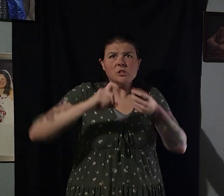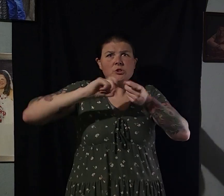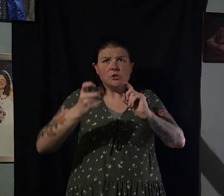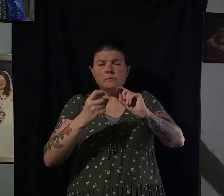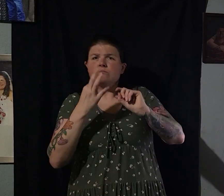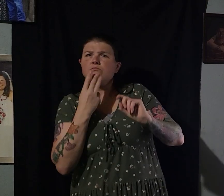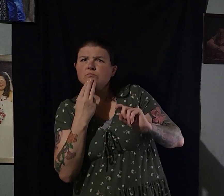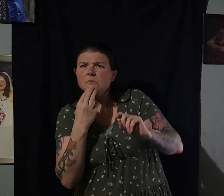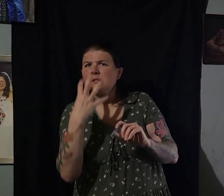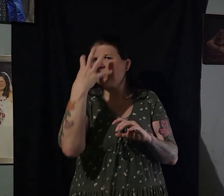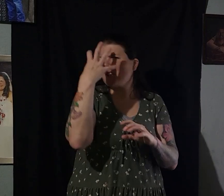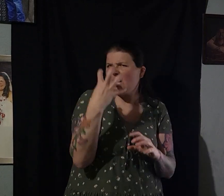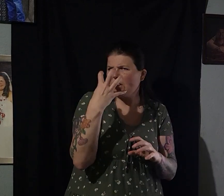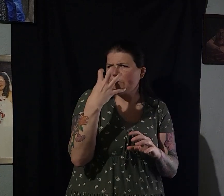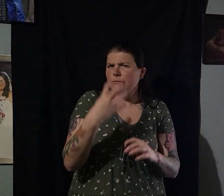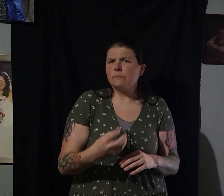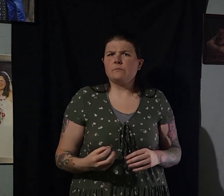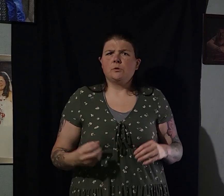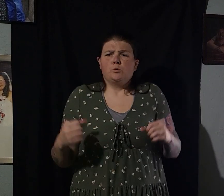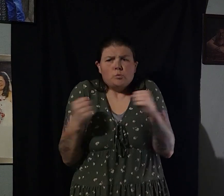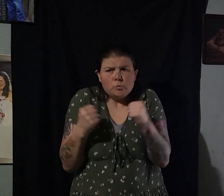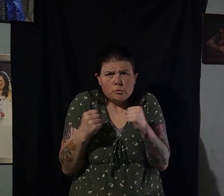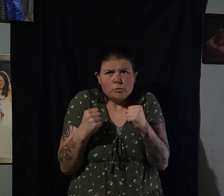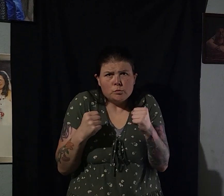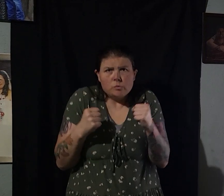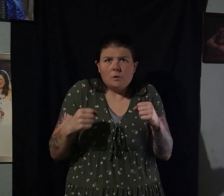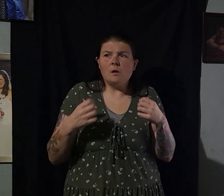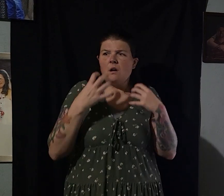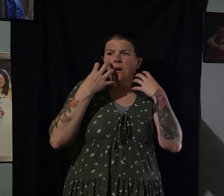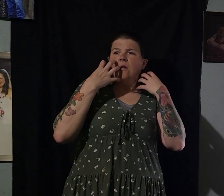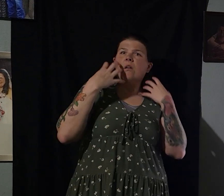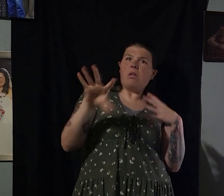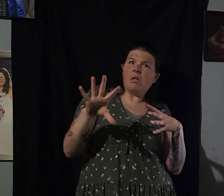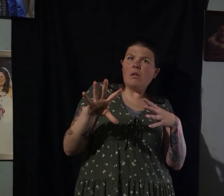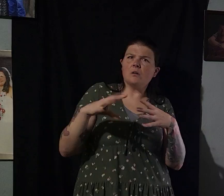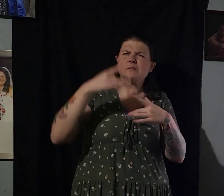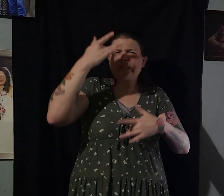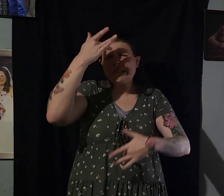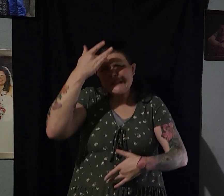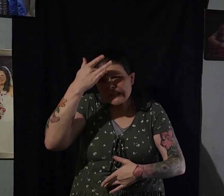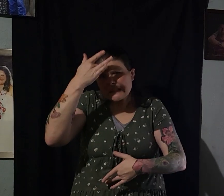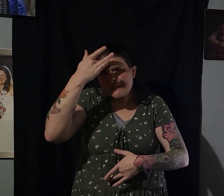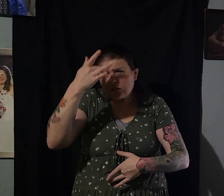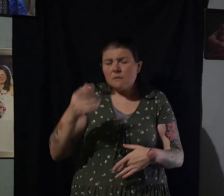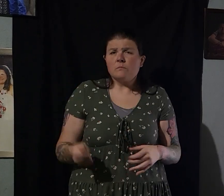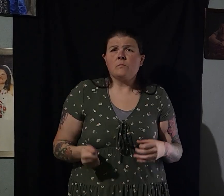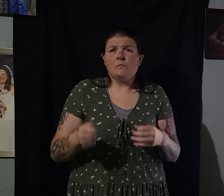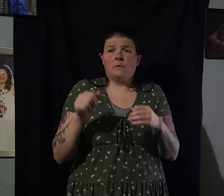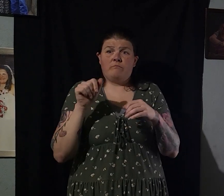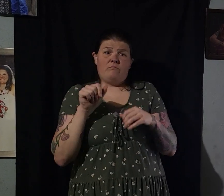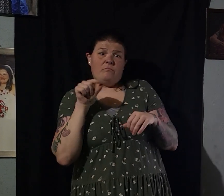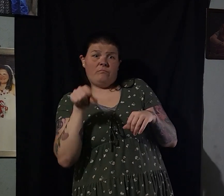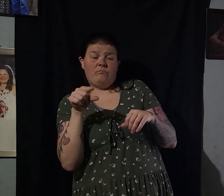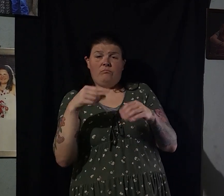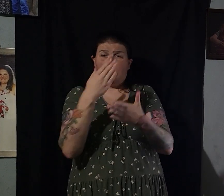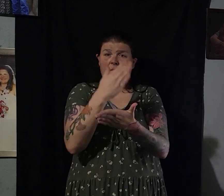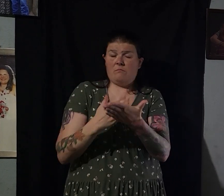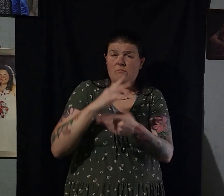they're angry, or when they're too cold or too hot, or when they're sick. And there are some sorts of chameleons